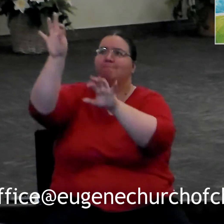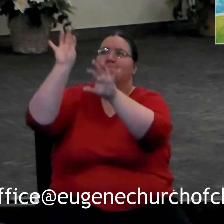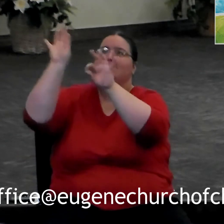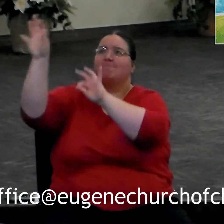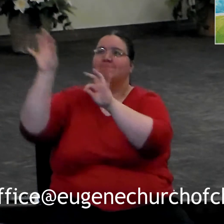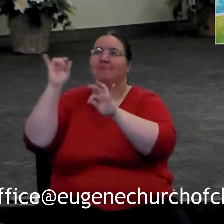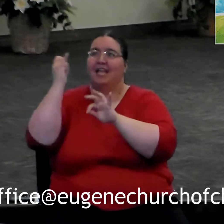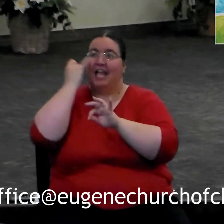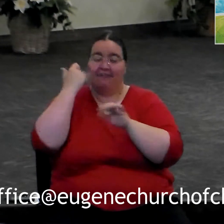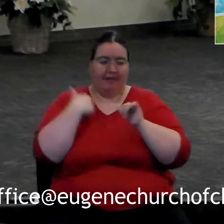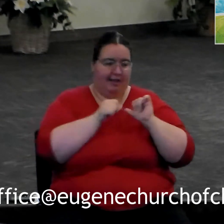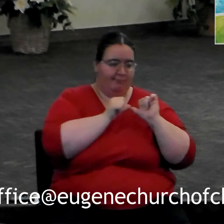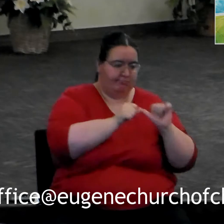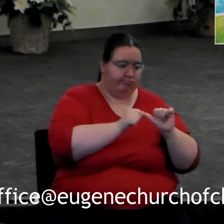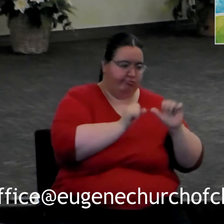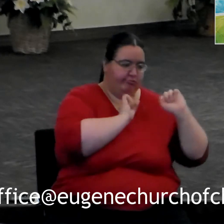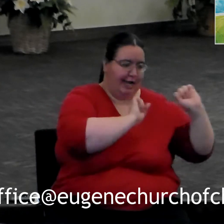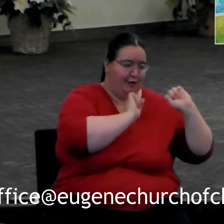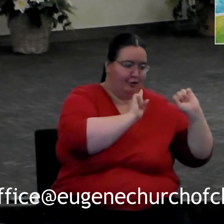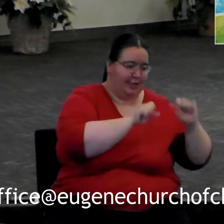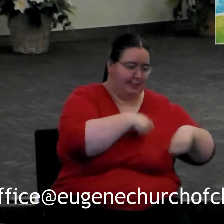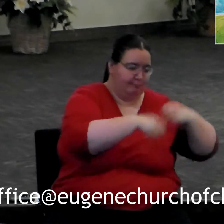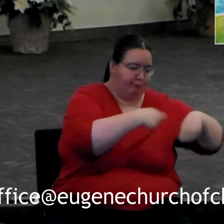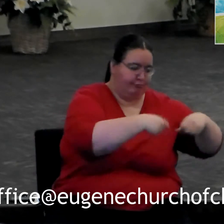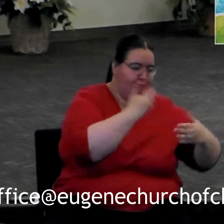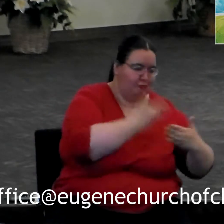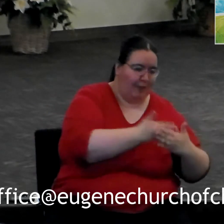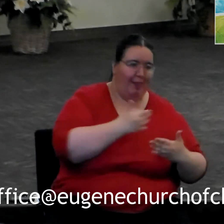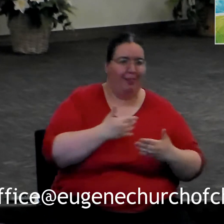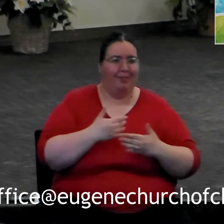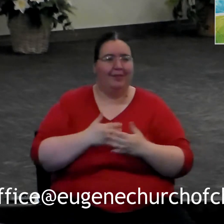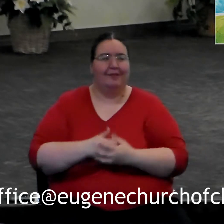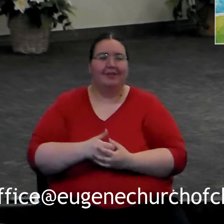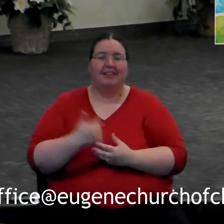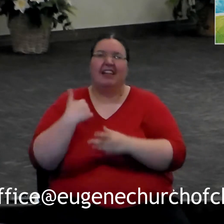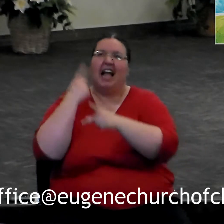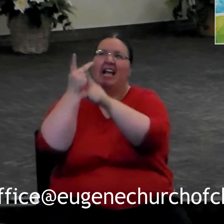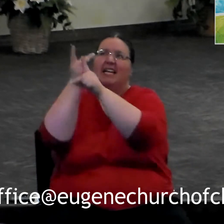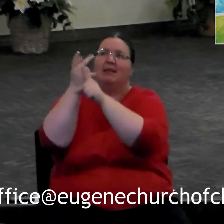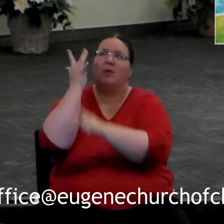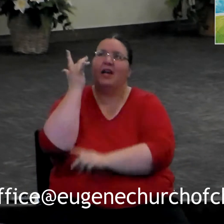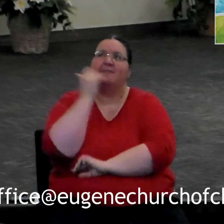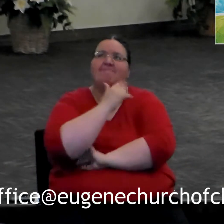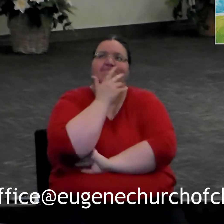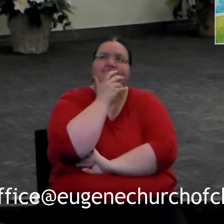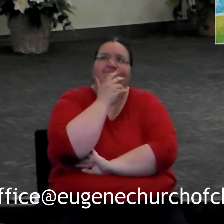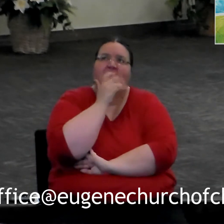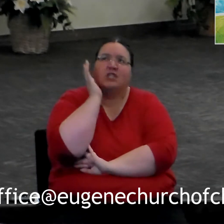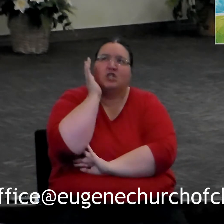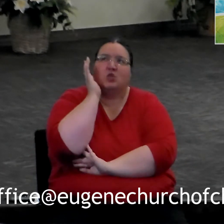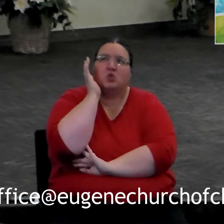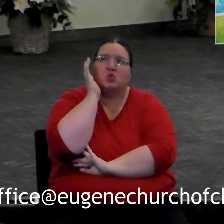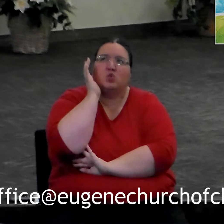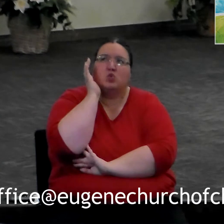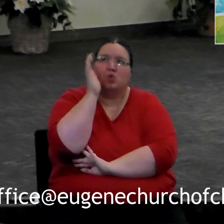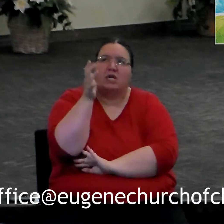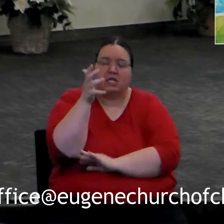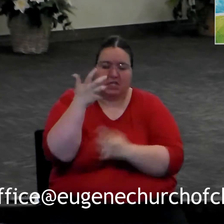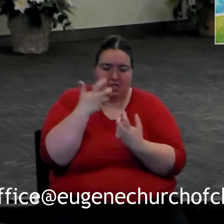to myself, they will fit again. Now the sad thing is they will fit again and they'll be terribly out of style, but they will fit